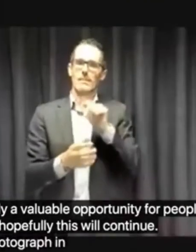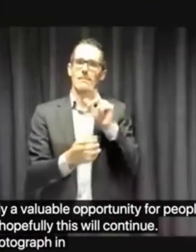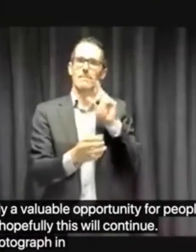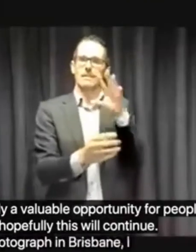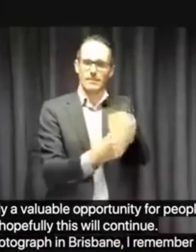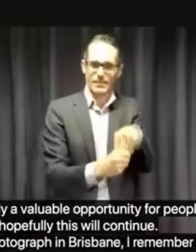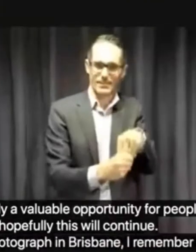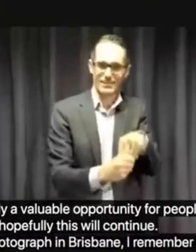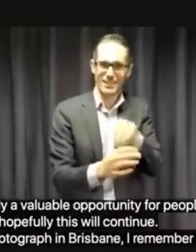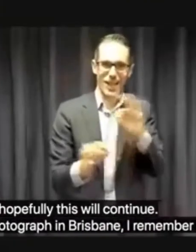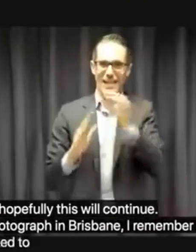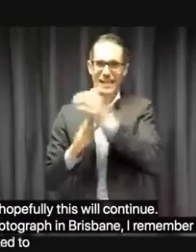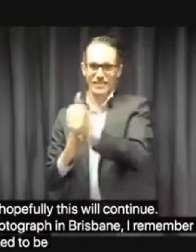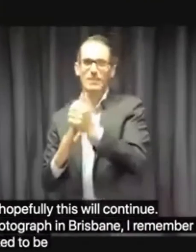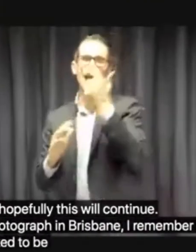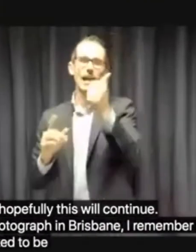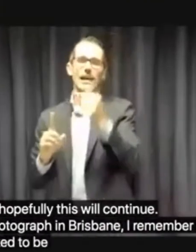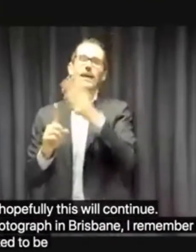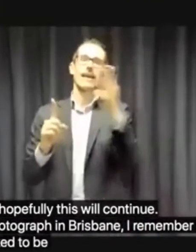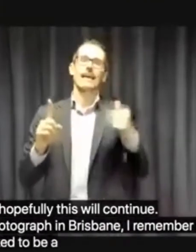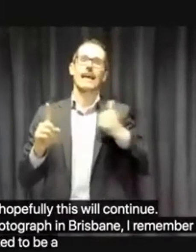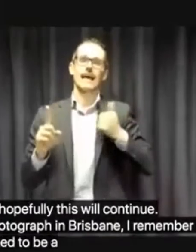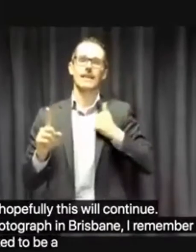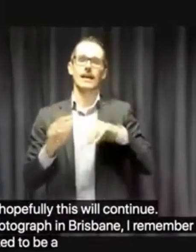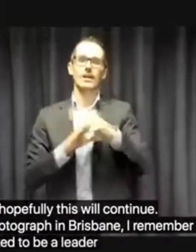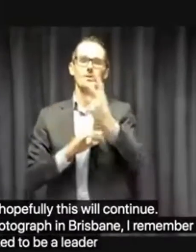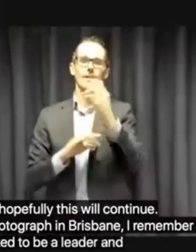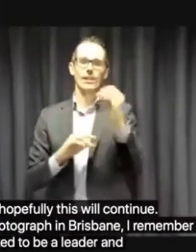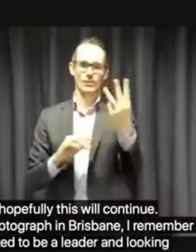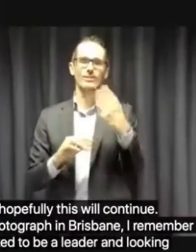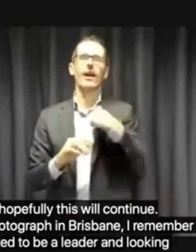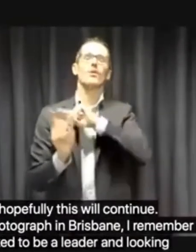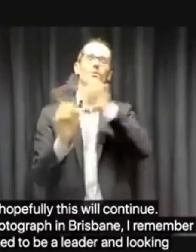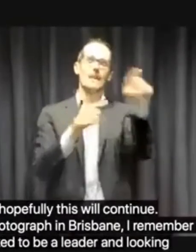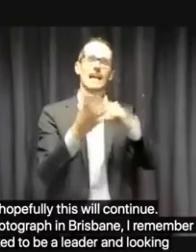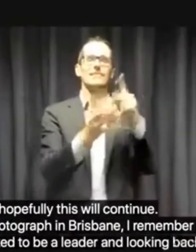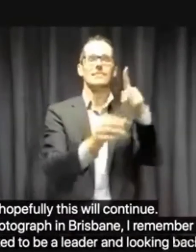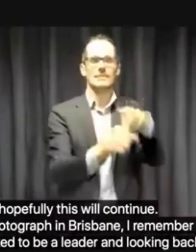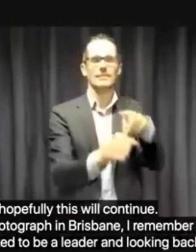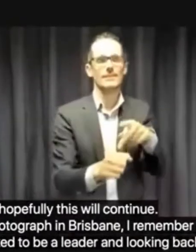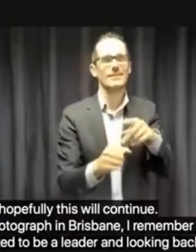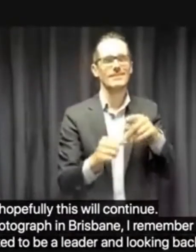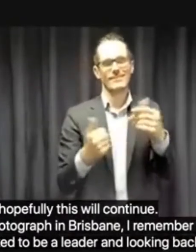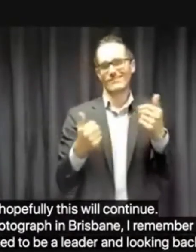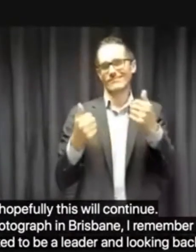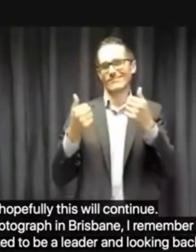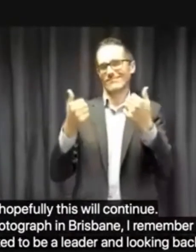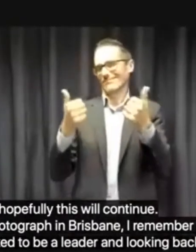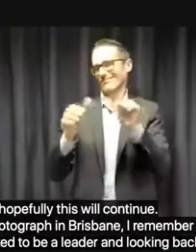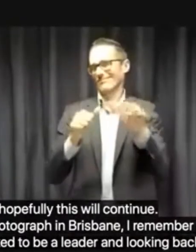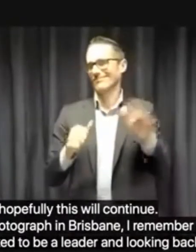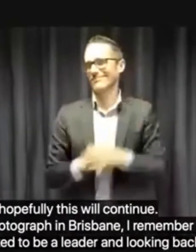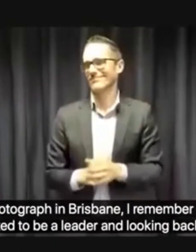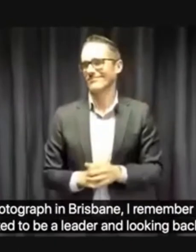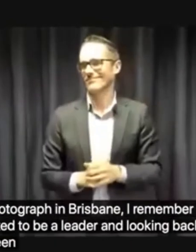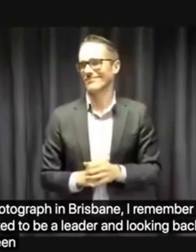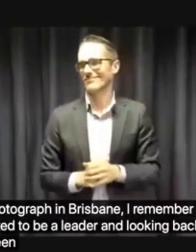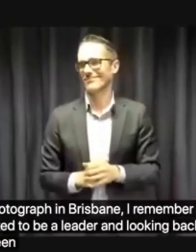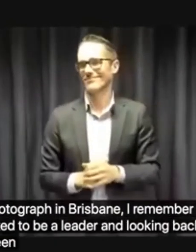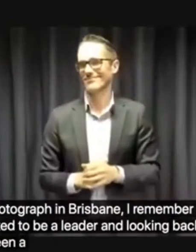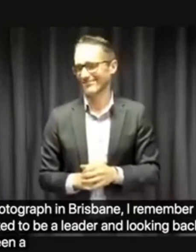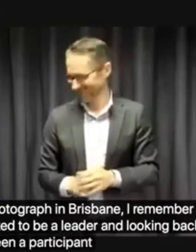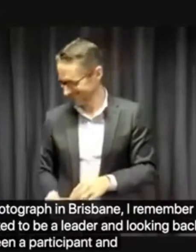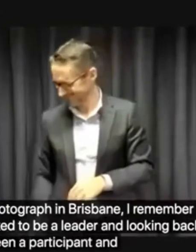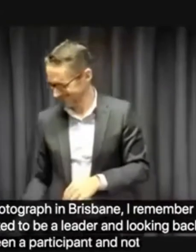back, I think I should have been a participant in my leader. But only in Canada in 2003, I became a participant, and that